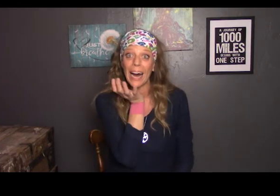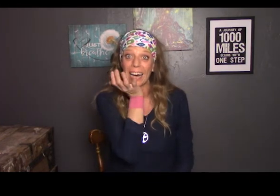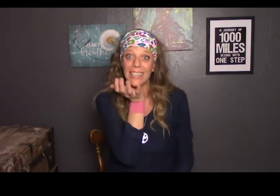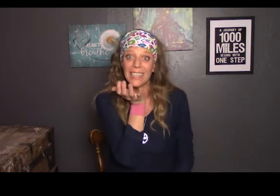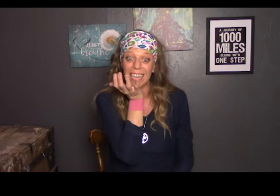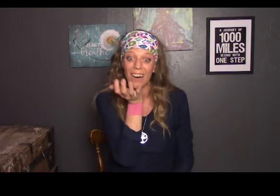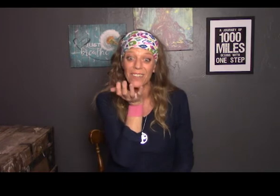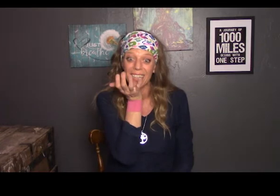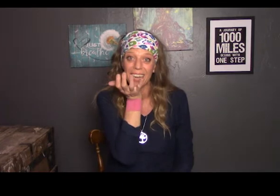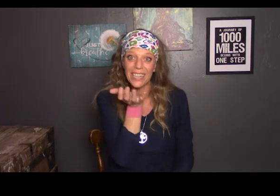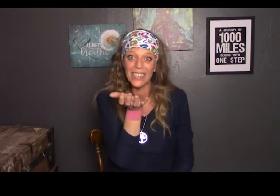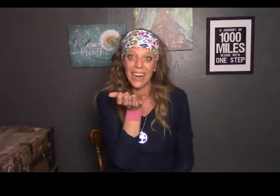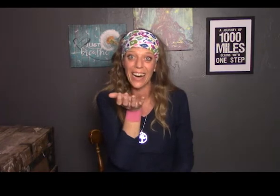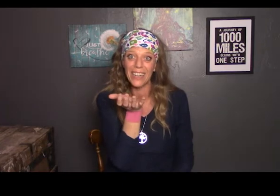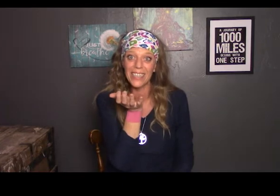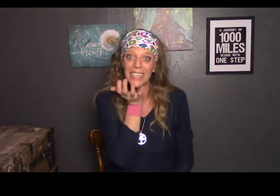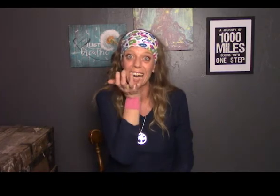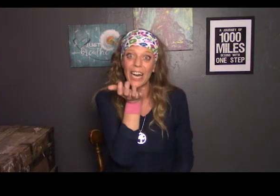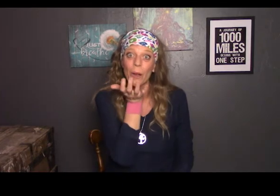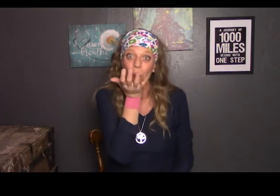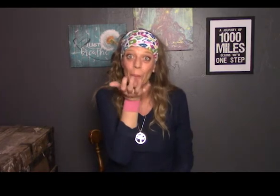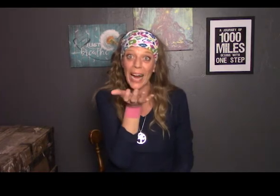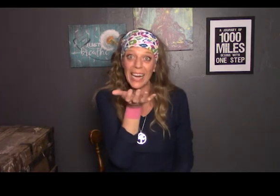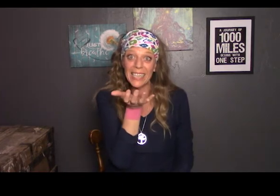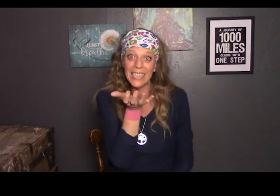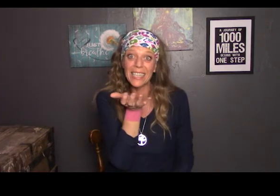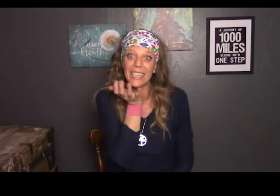grass is outside your house, grass,